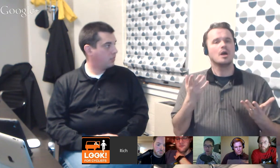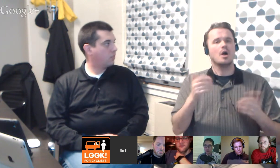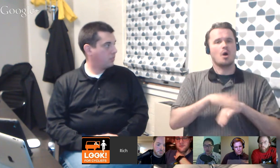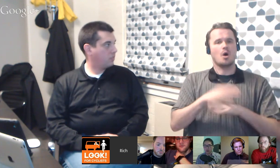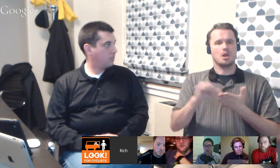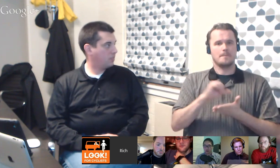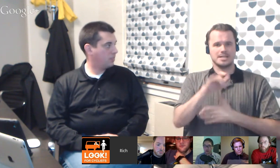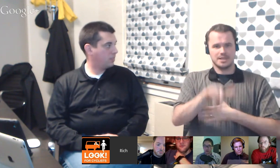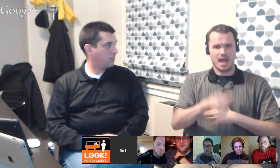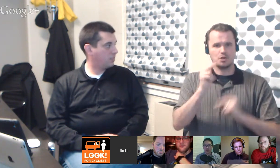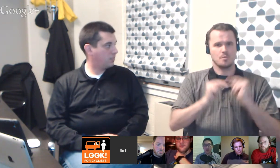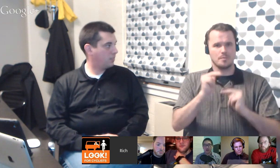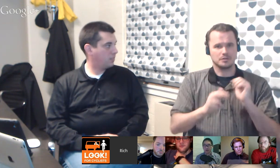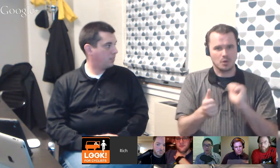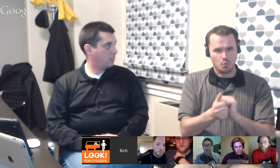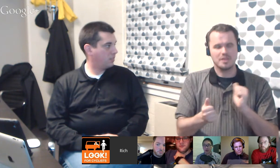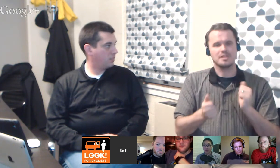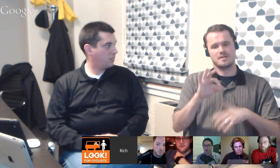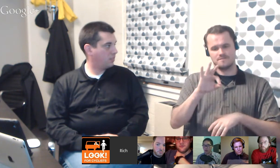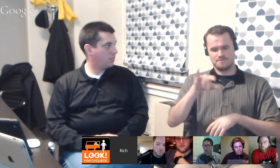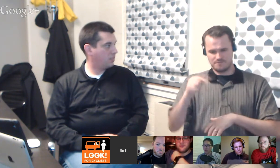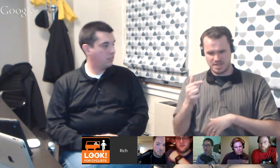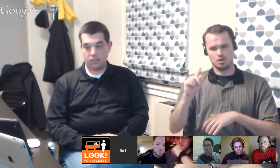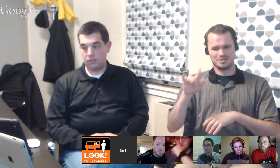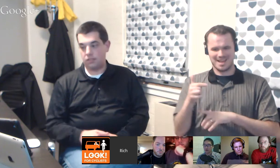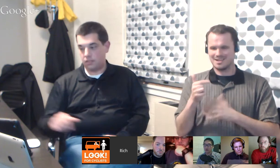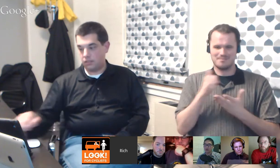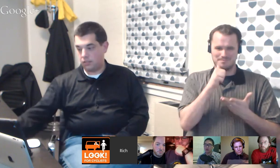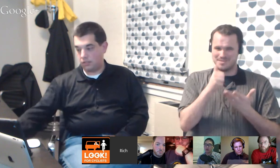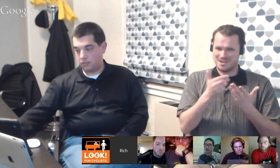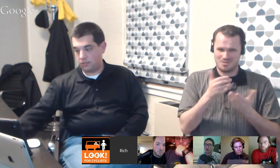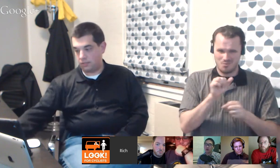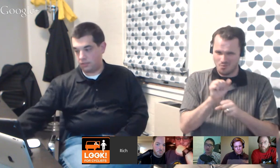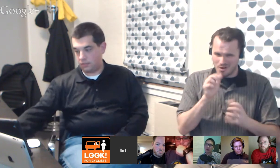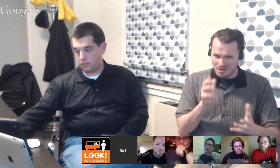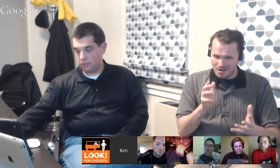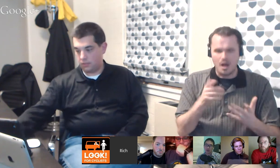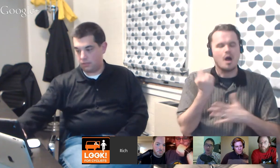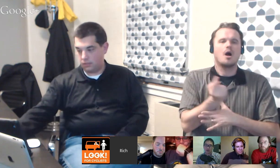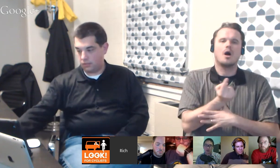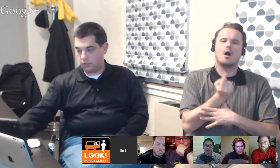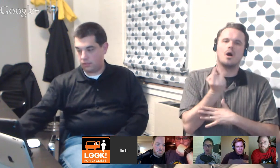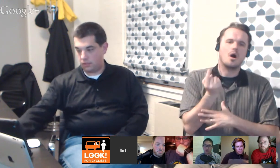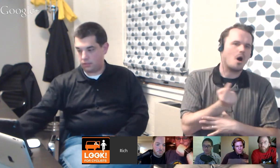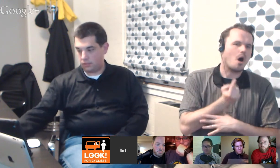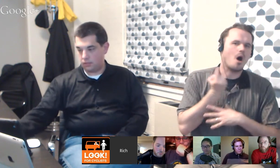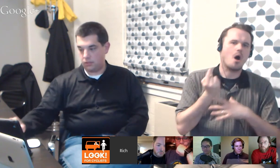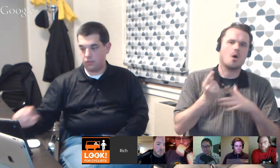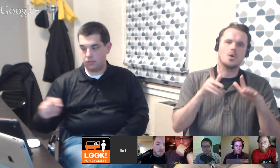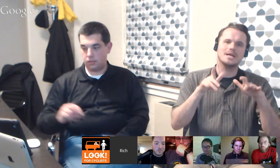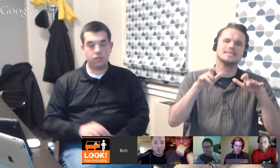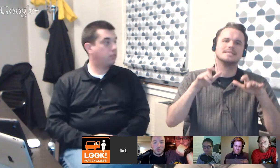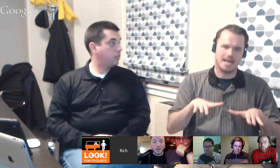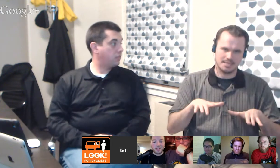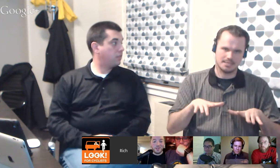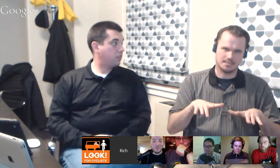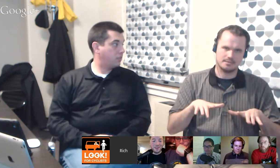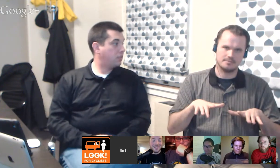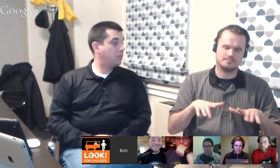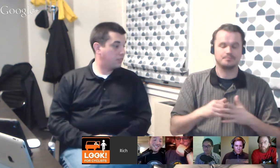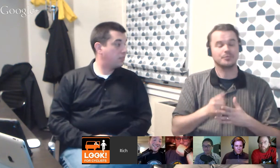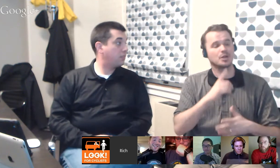that you're building with figure tags, it might not work. So always test your page. True that.